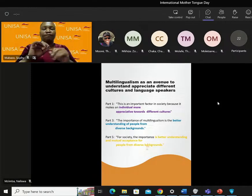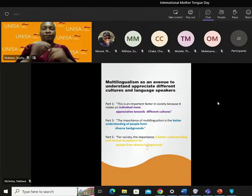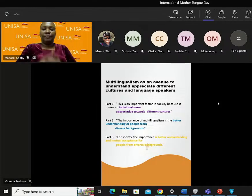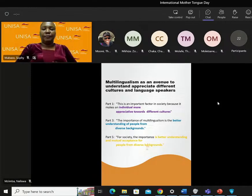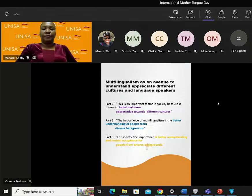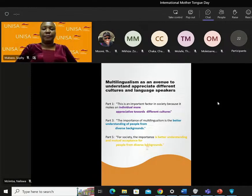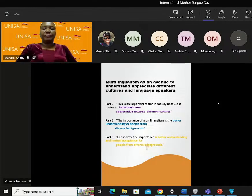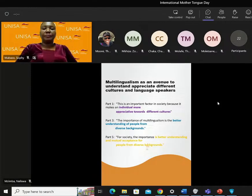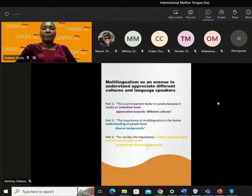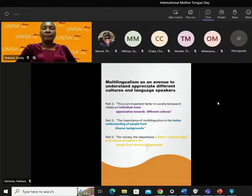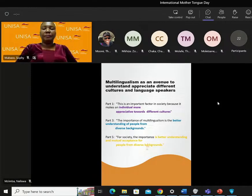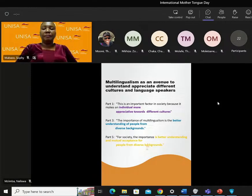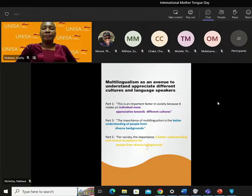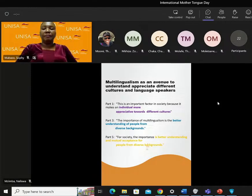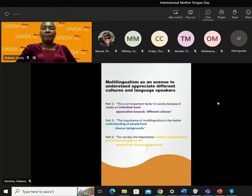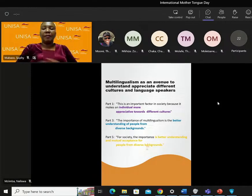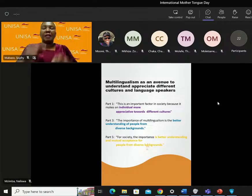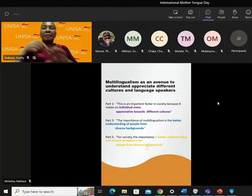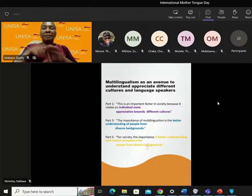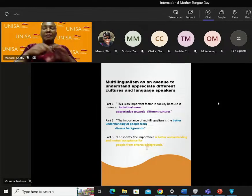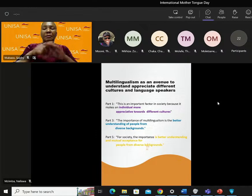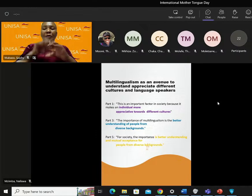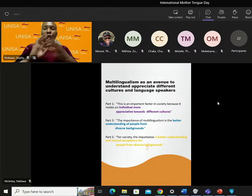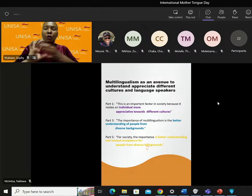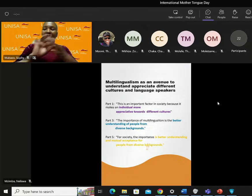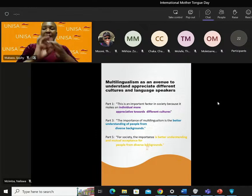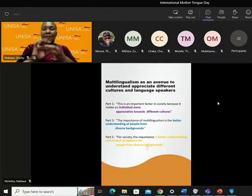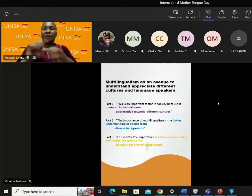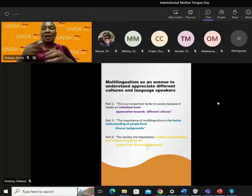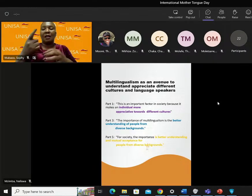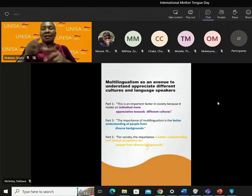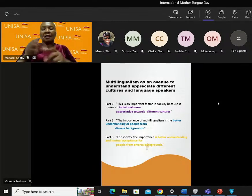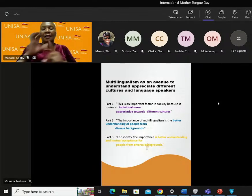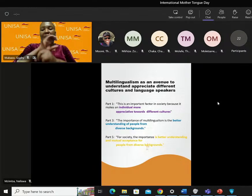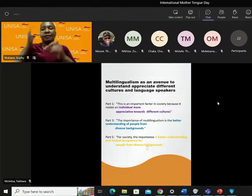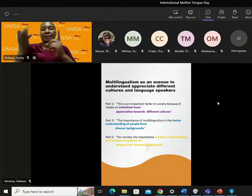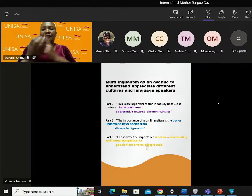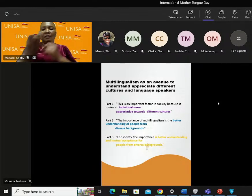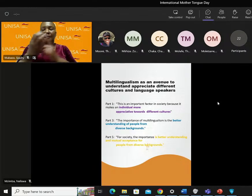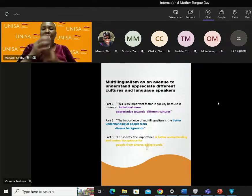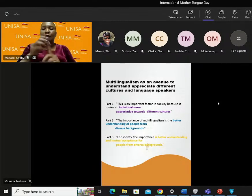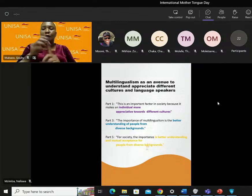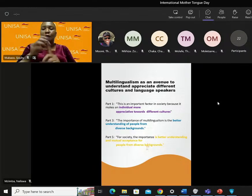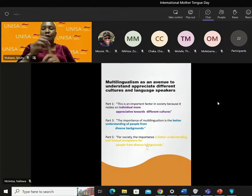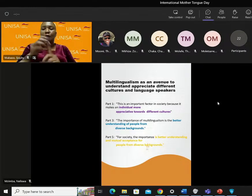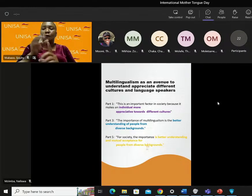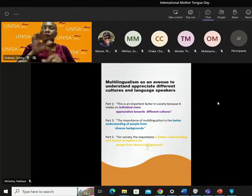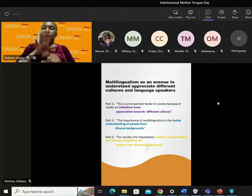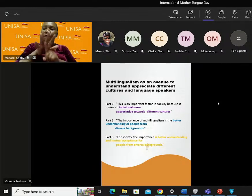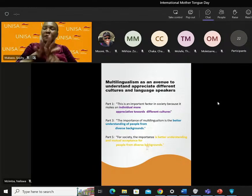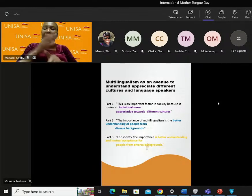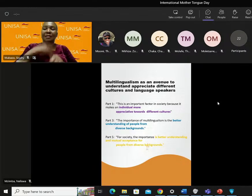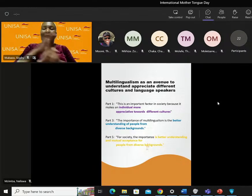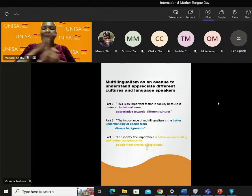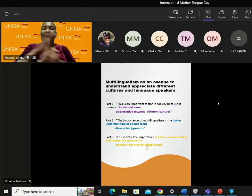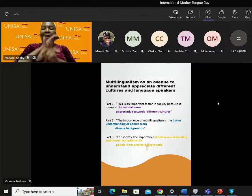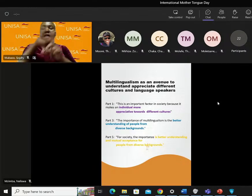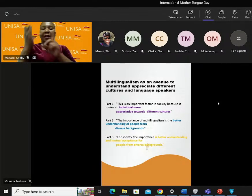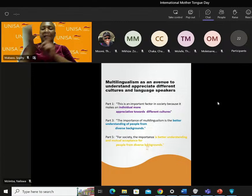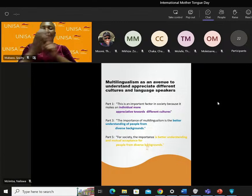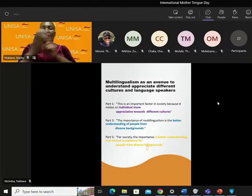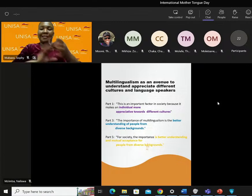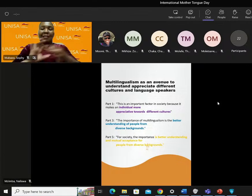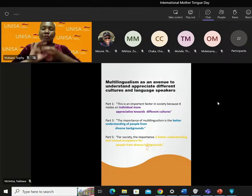It deepens the connections to other cultures. It exposes and forces us to appreciate cultures, religions, and history associated with that